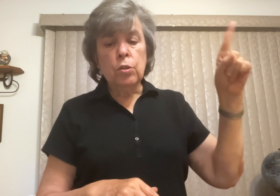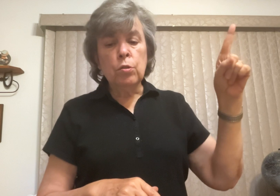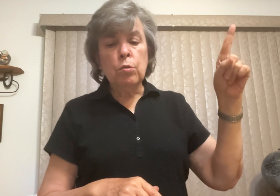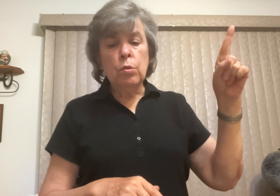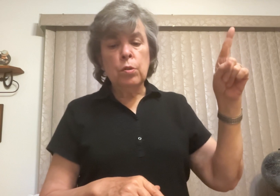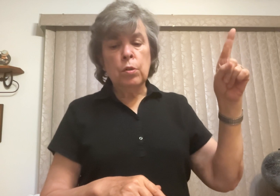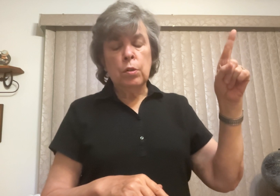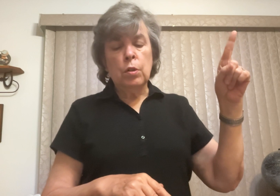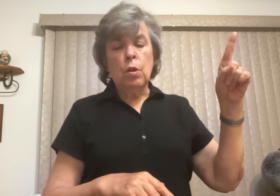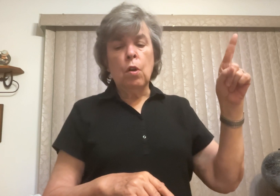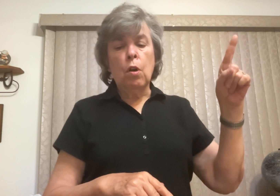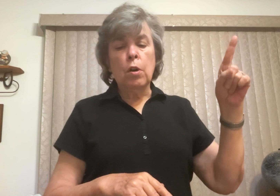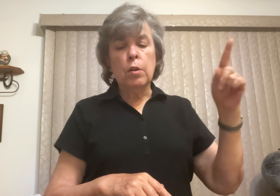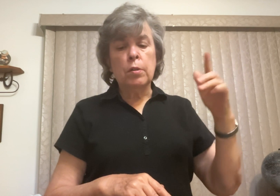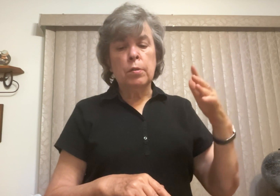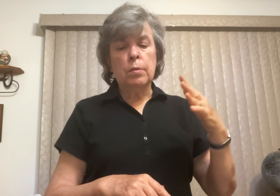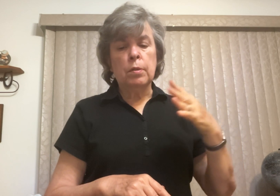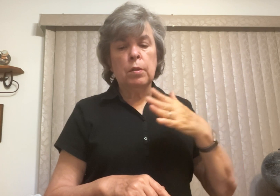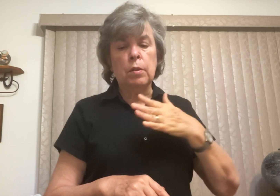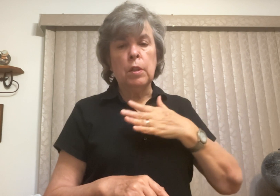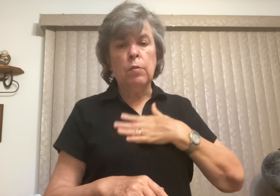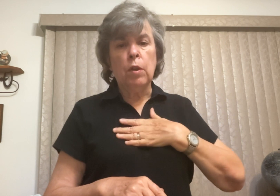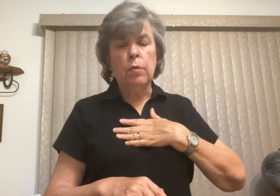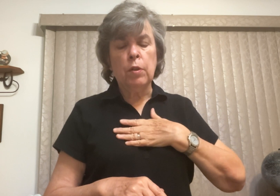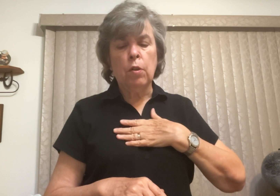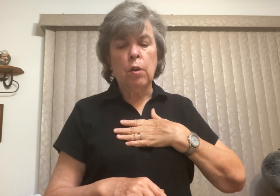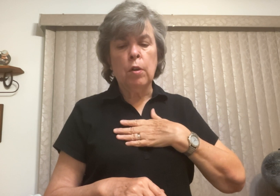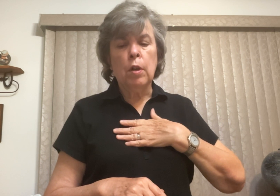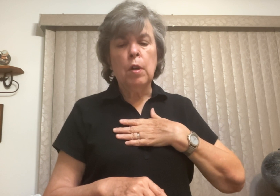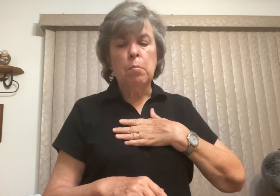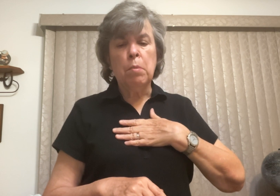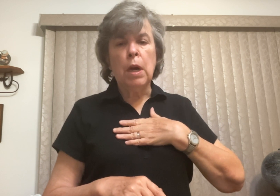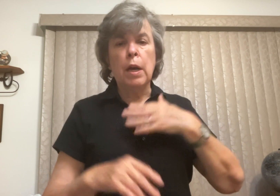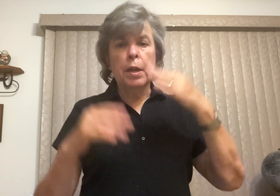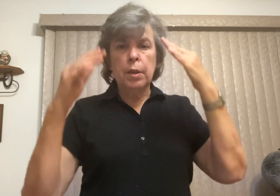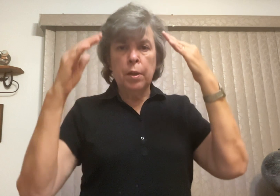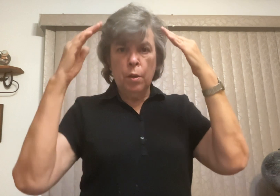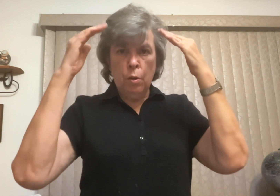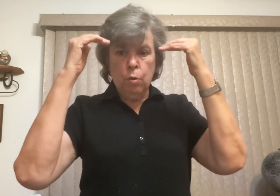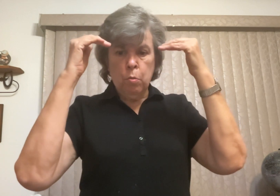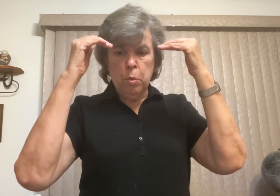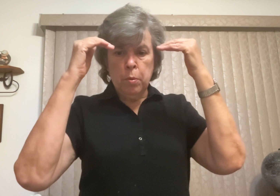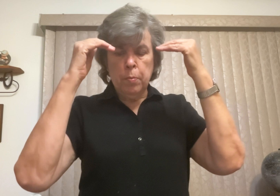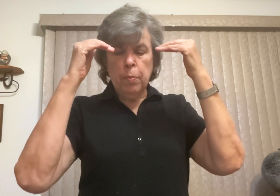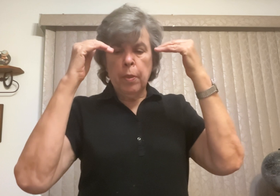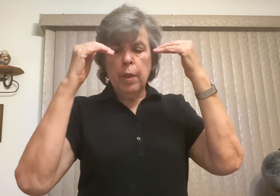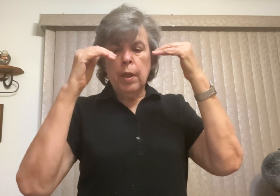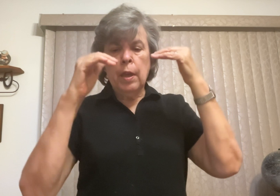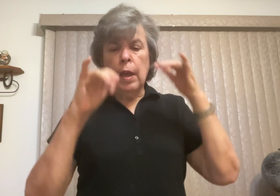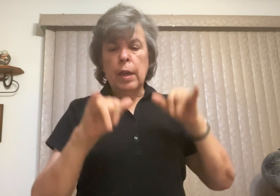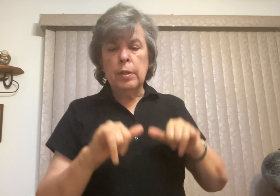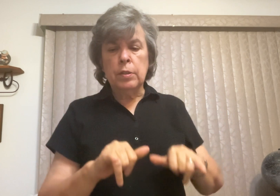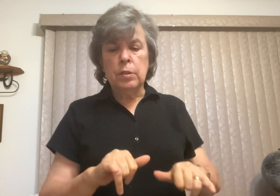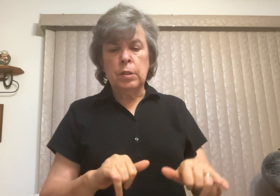You are, leave off the R, my hope and